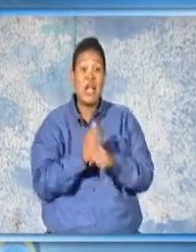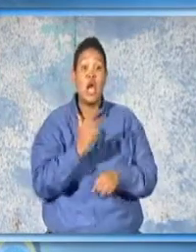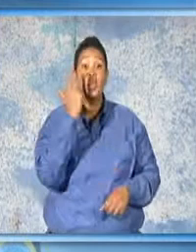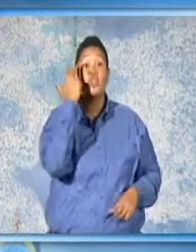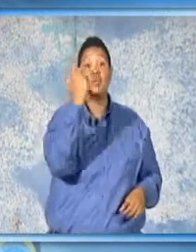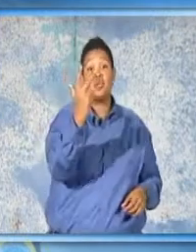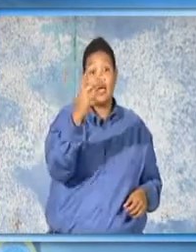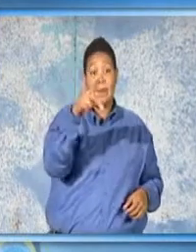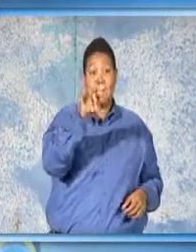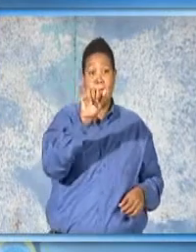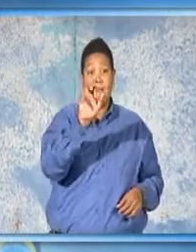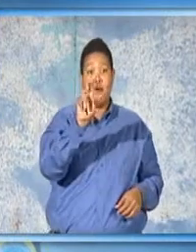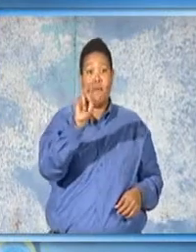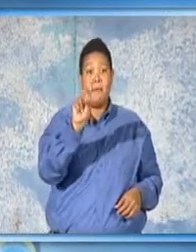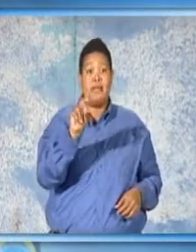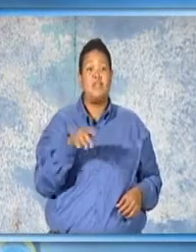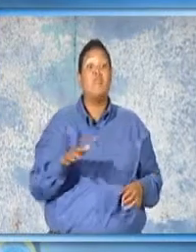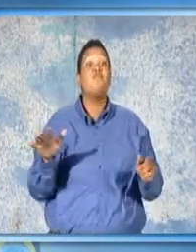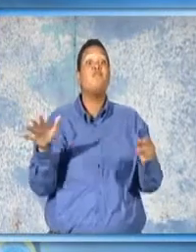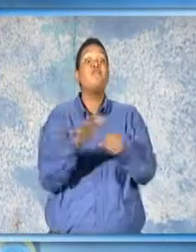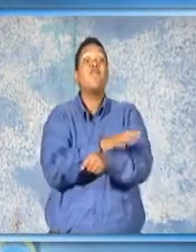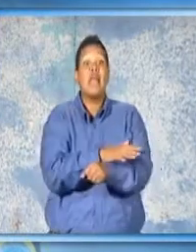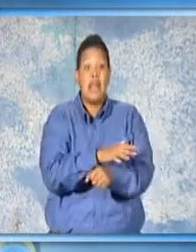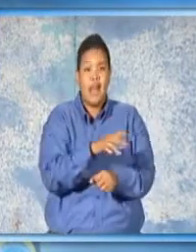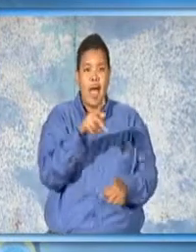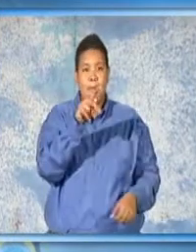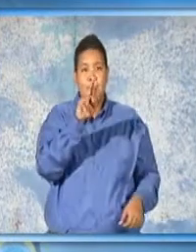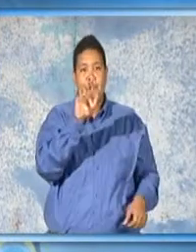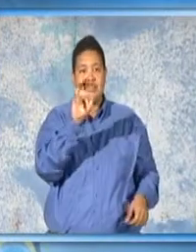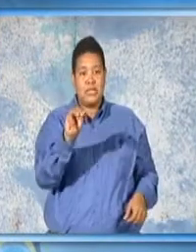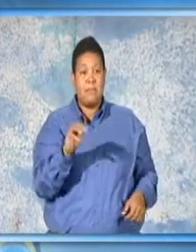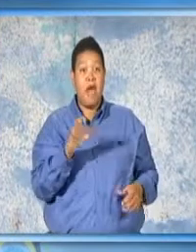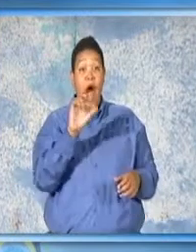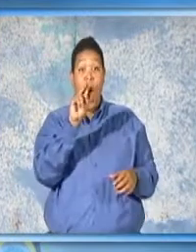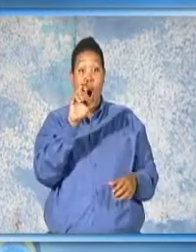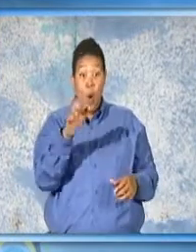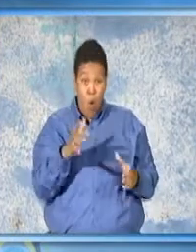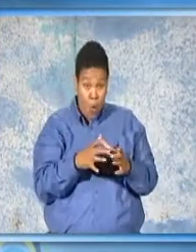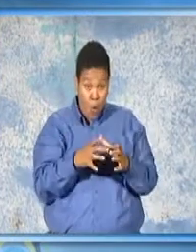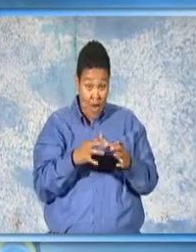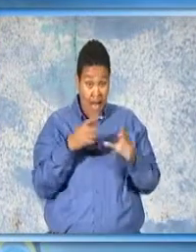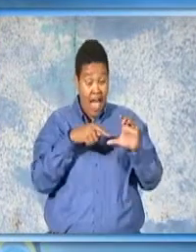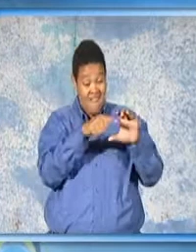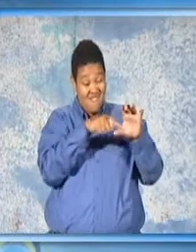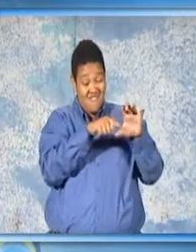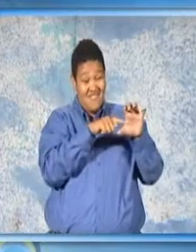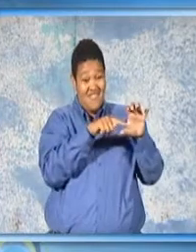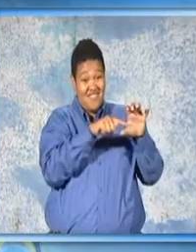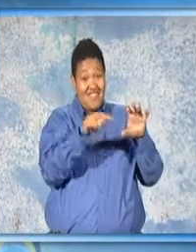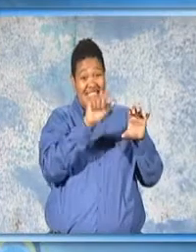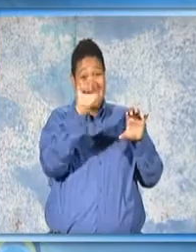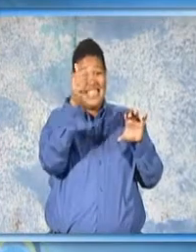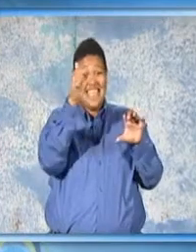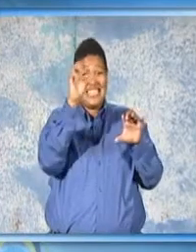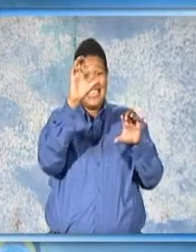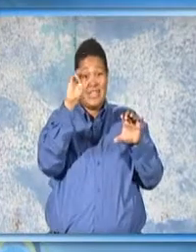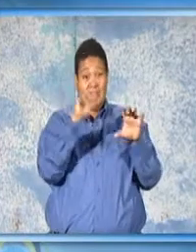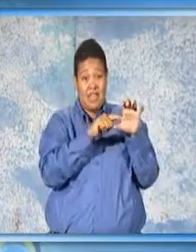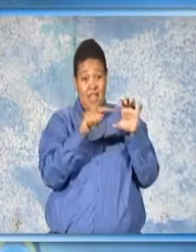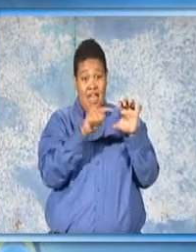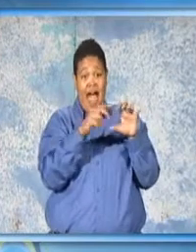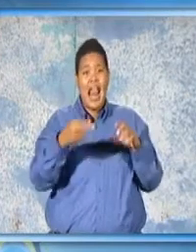pyramids to completely fill a prism. A cone has a base radius of 10 centimeters and a height of 14